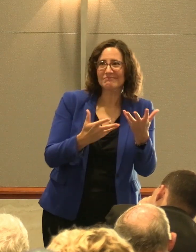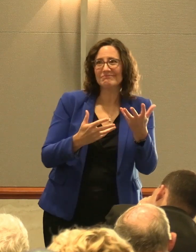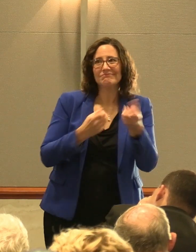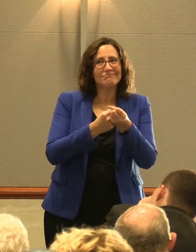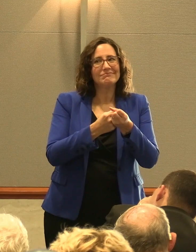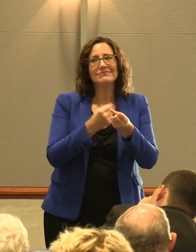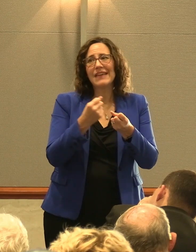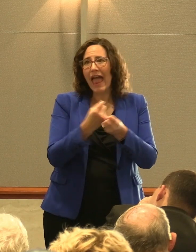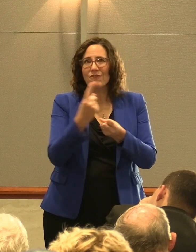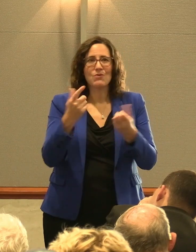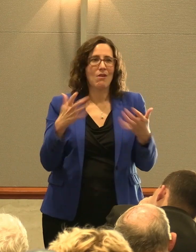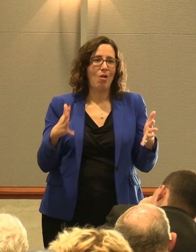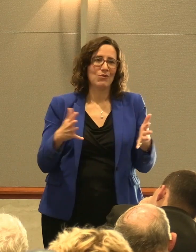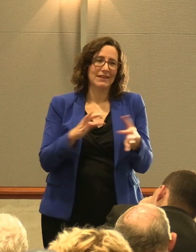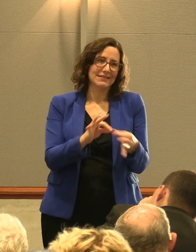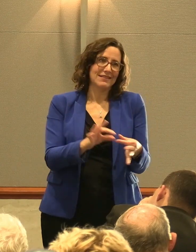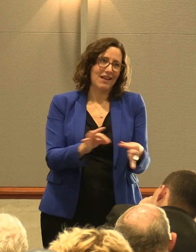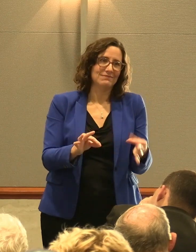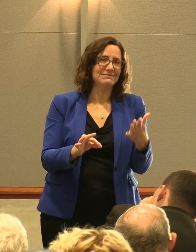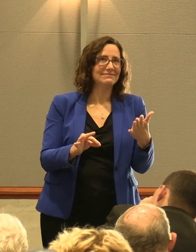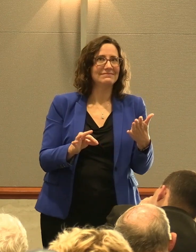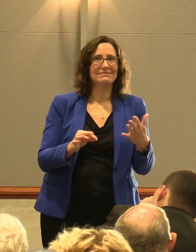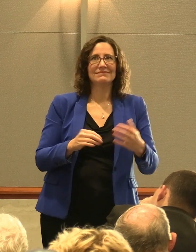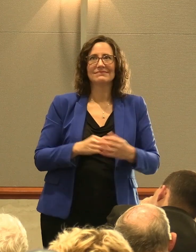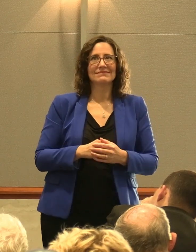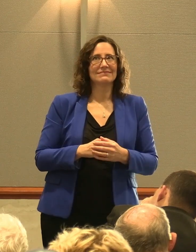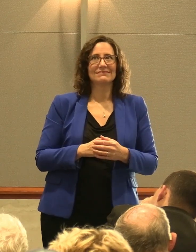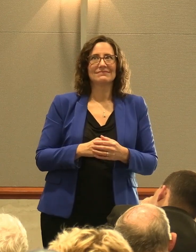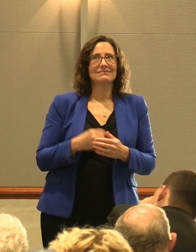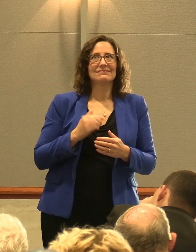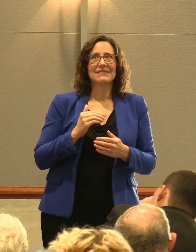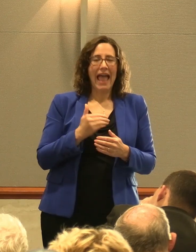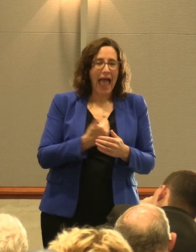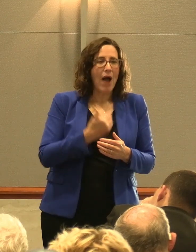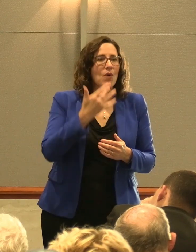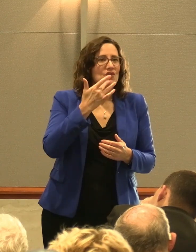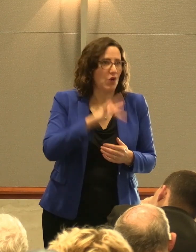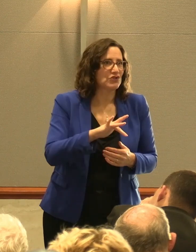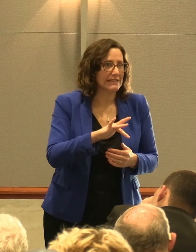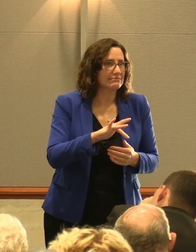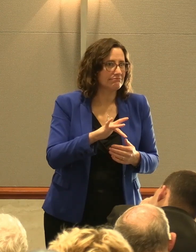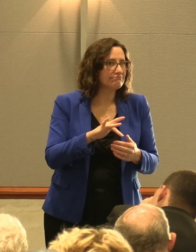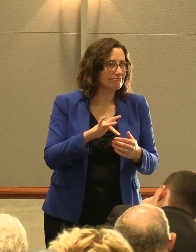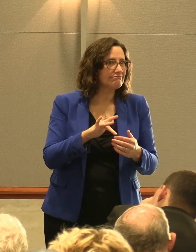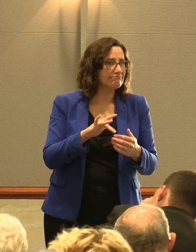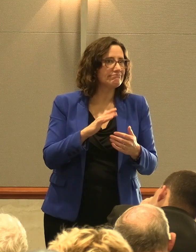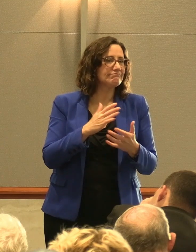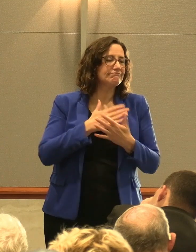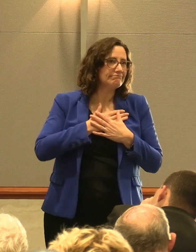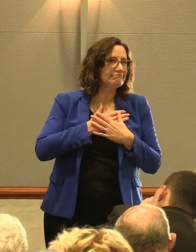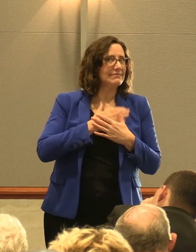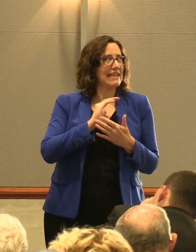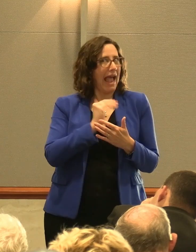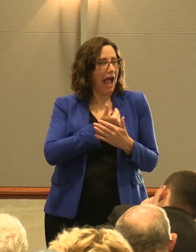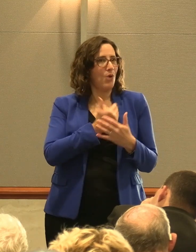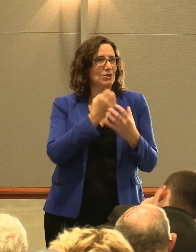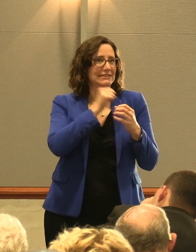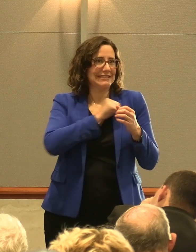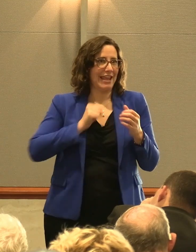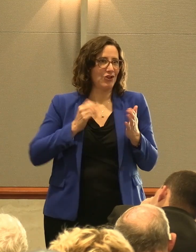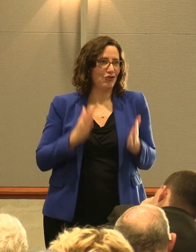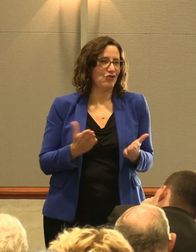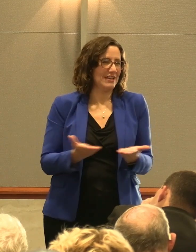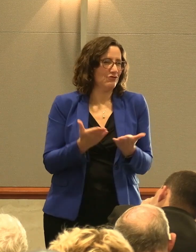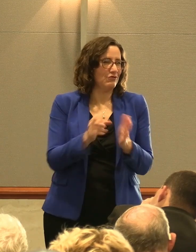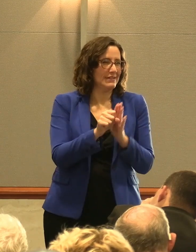everyone else has said here. It has been our fortune to have you as our senator in the state of